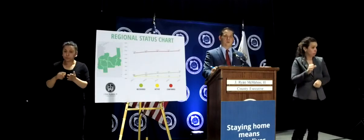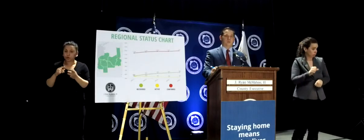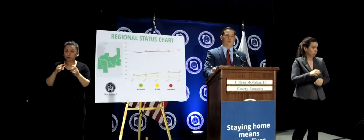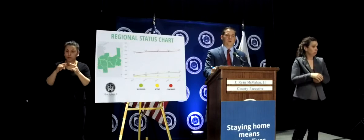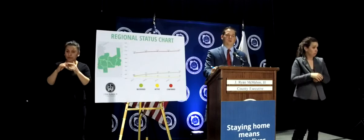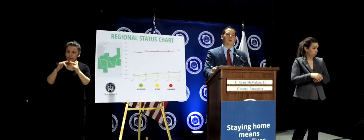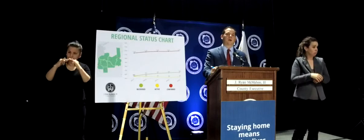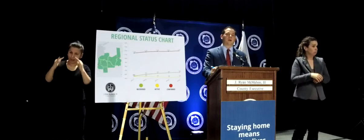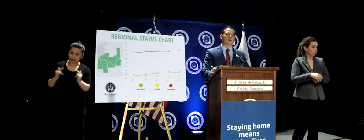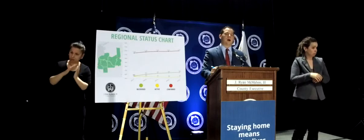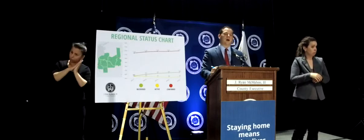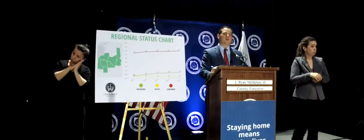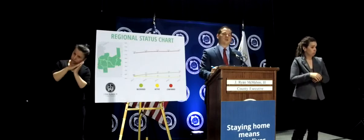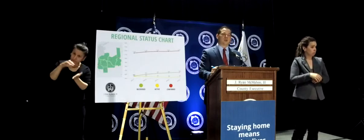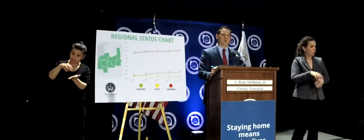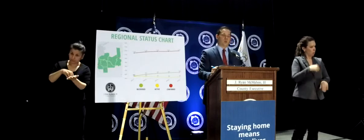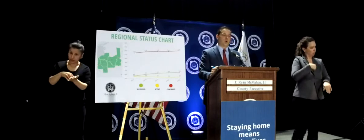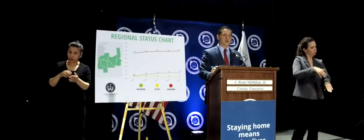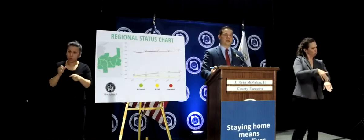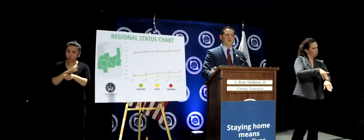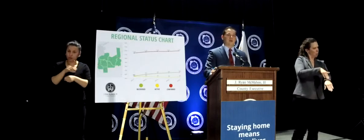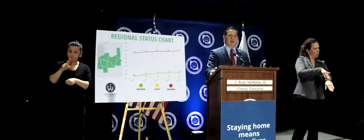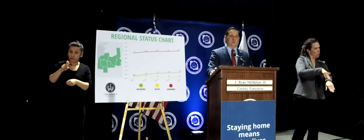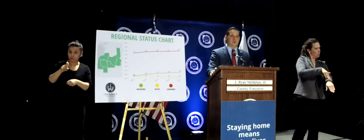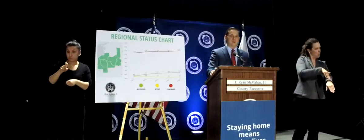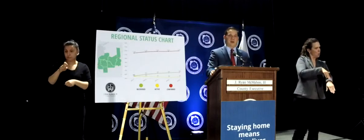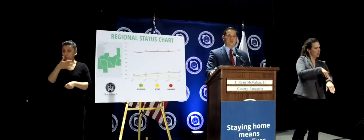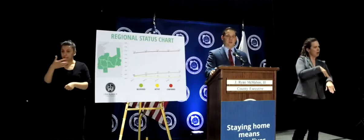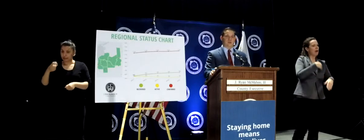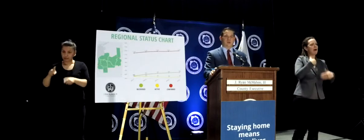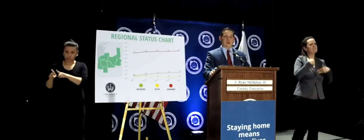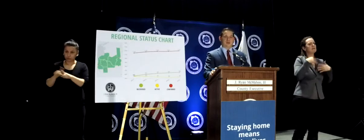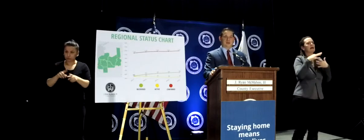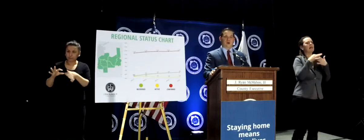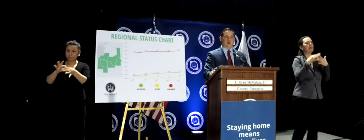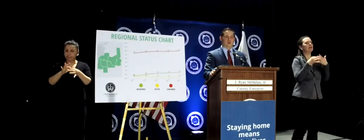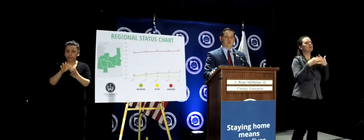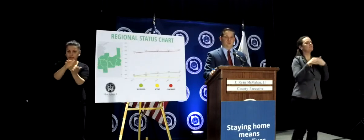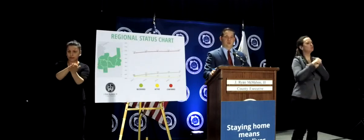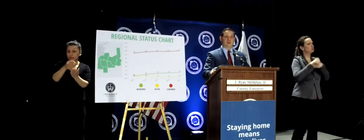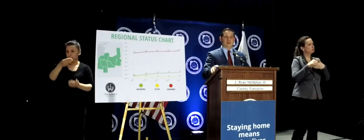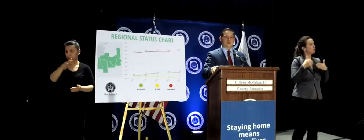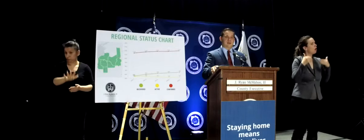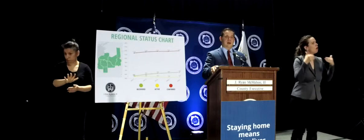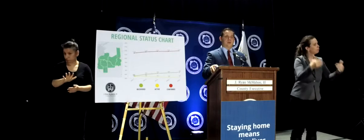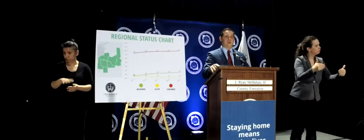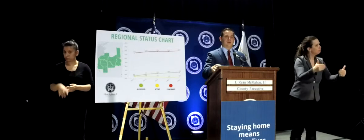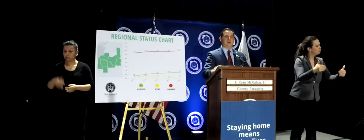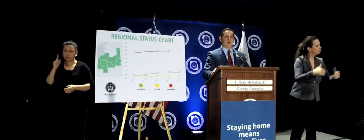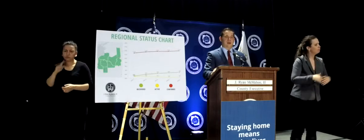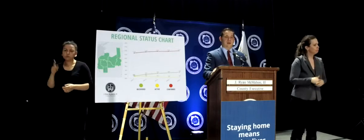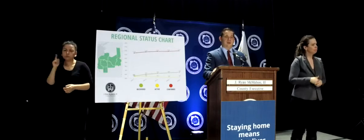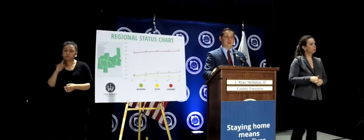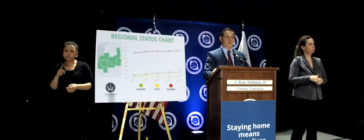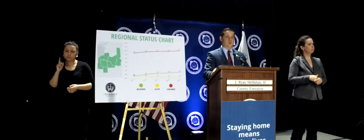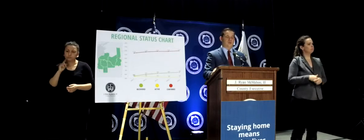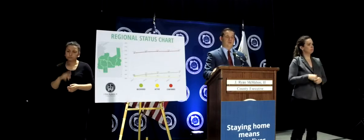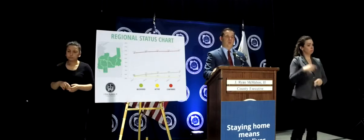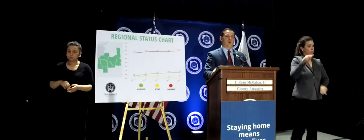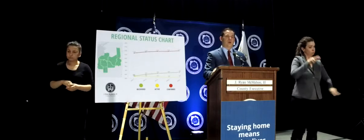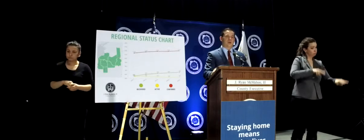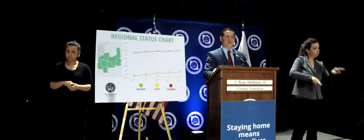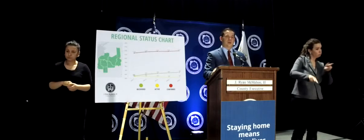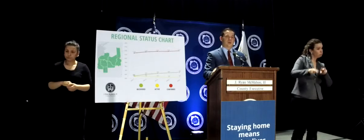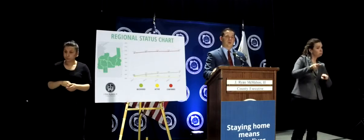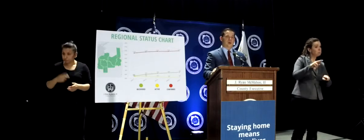within their own buildings. But certainly we're working every day. Our emergency management is on calls related to this topic, and we've